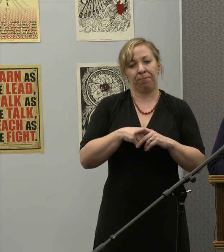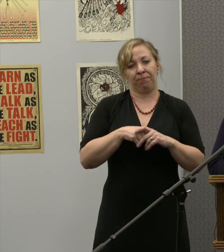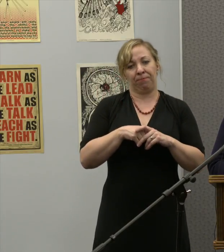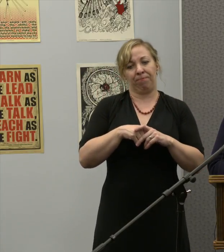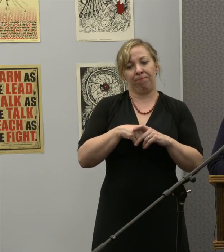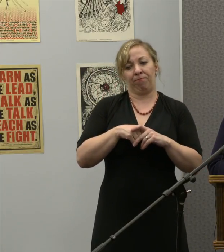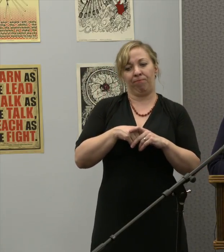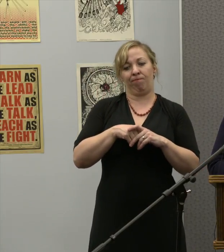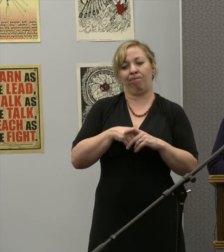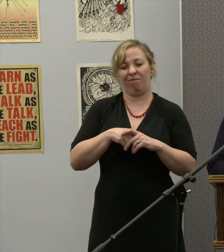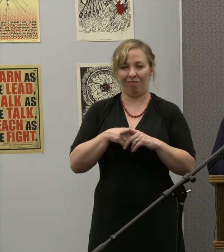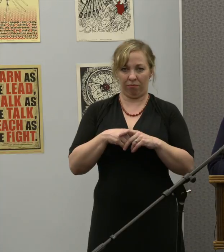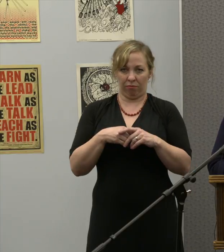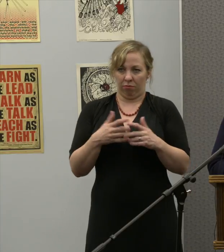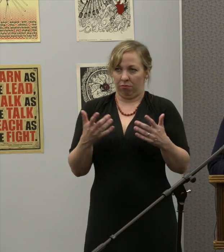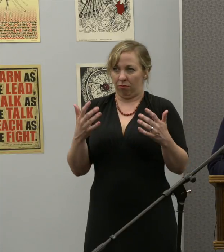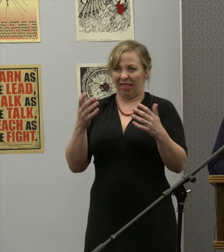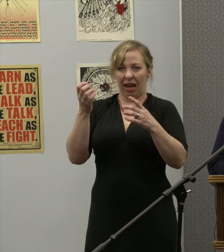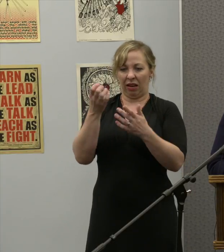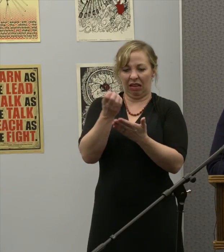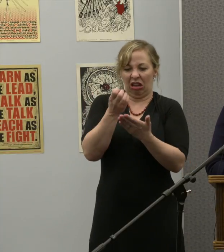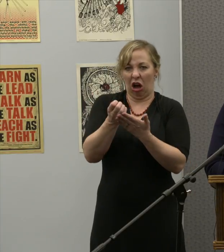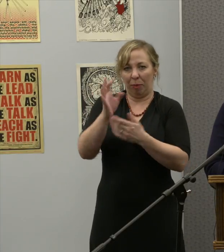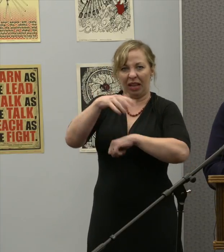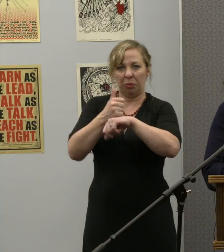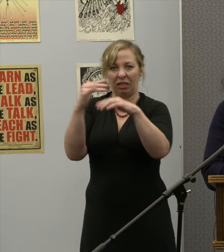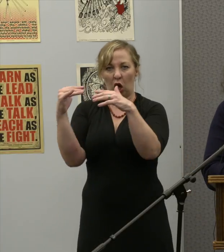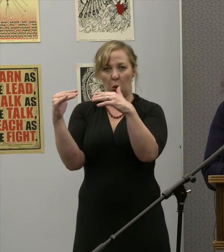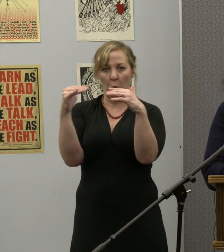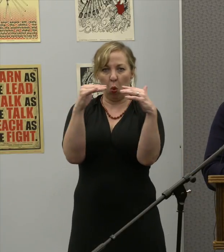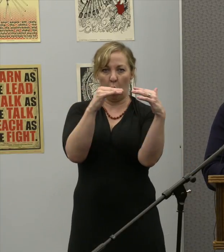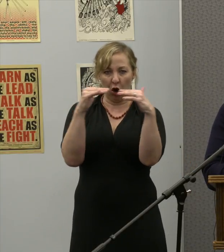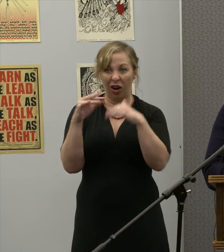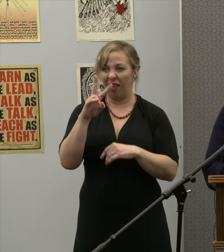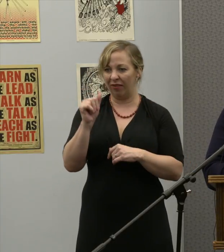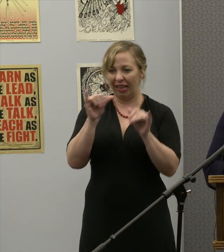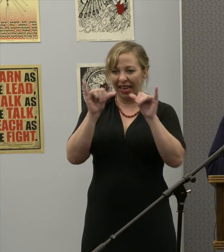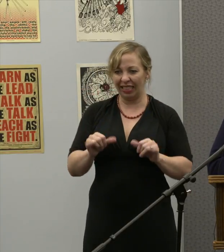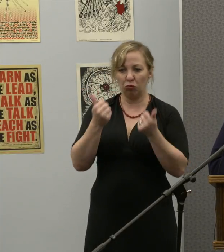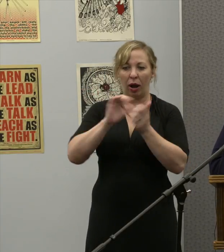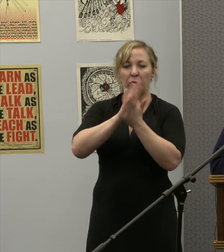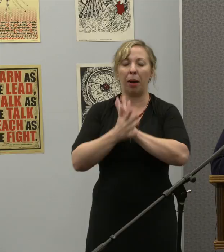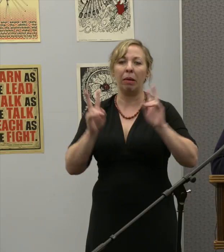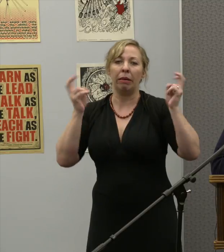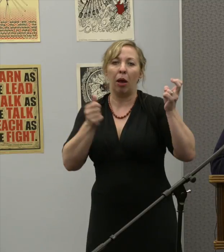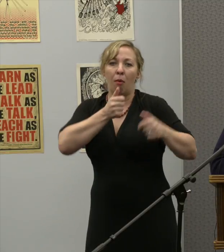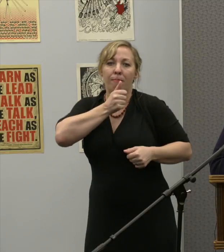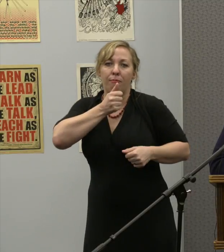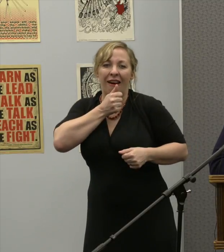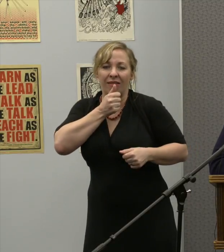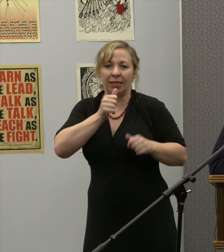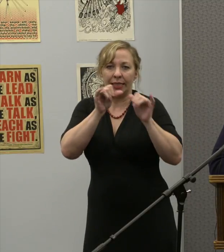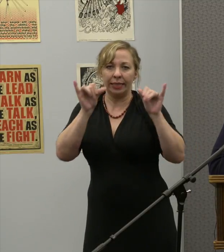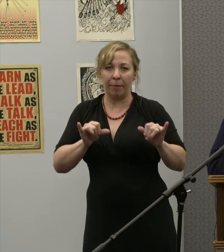We can see it through the war economy, right? We can see what's going on with the VA system, right? Trying to privatize that system. So healthcare is a lens through which we can